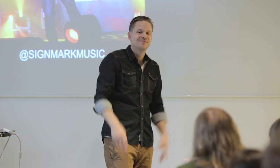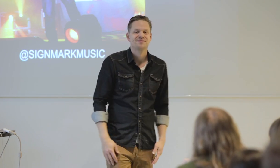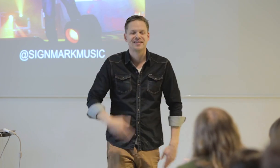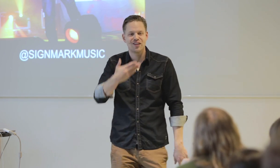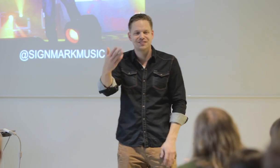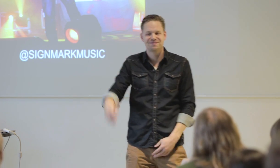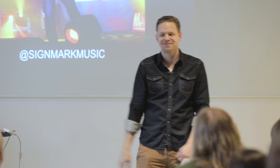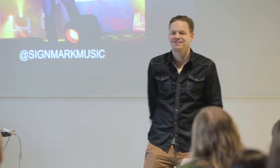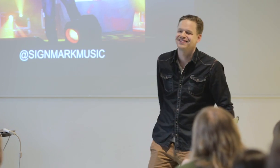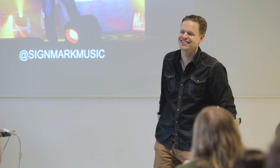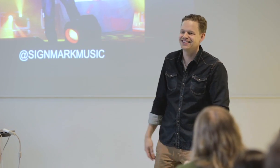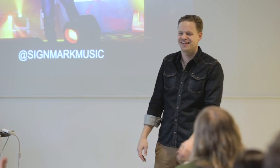So, thank you.